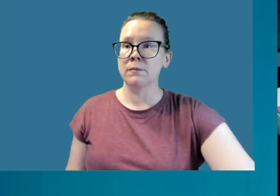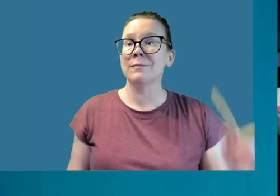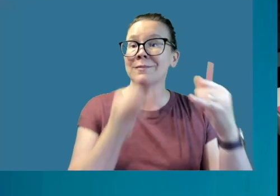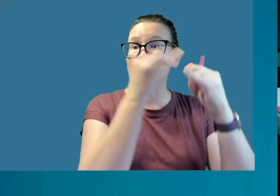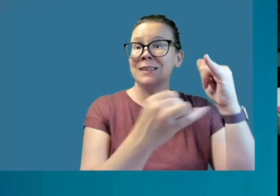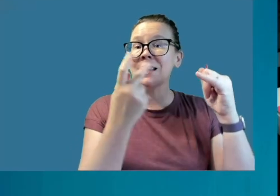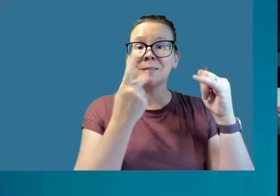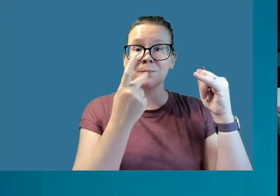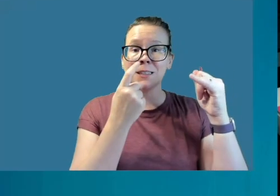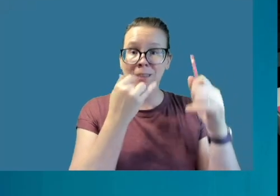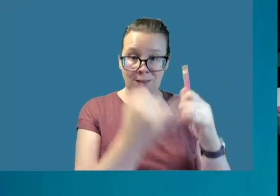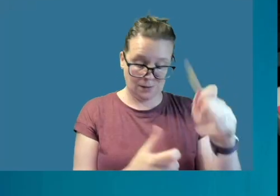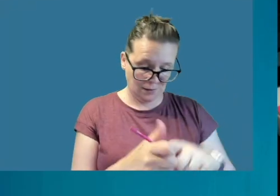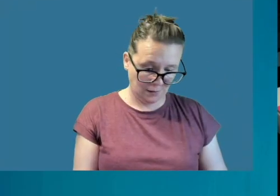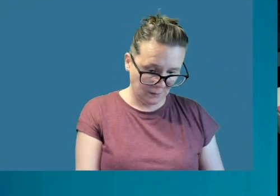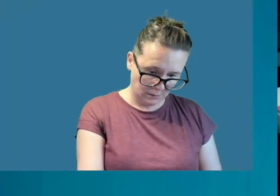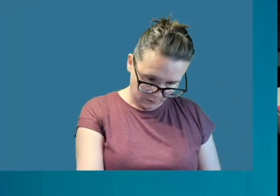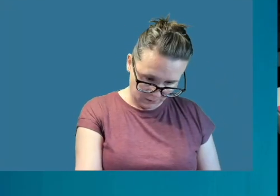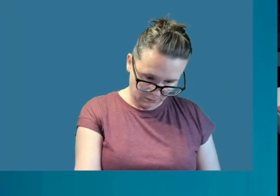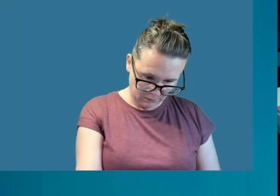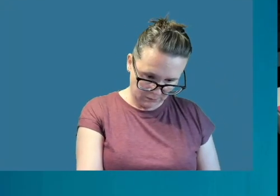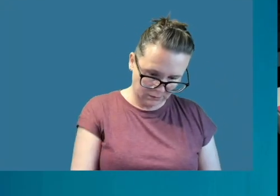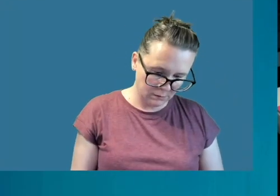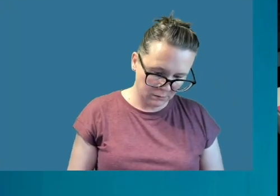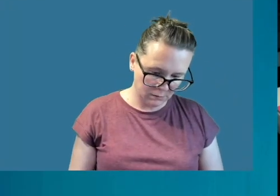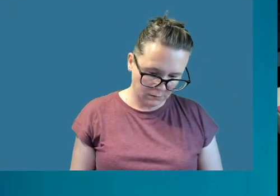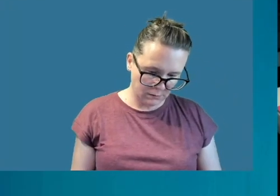And then for our final round, we're going to do the pink.